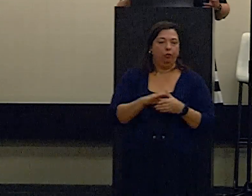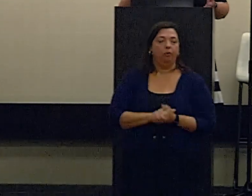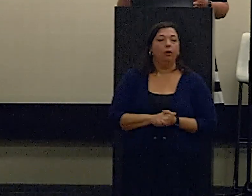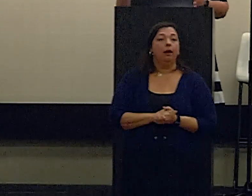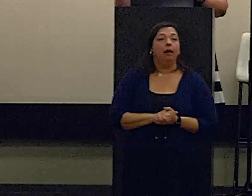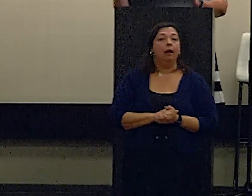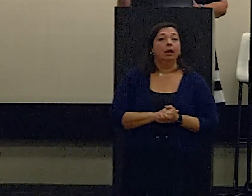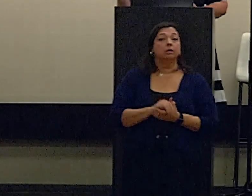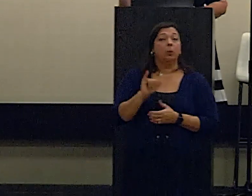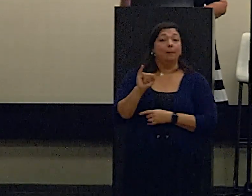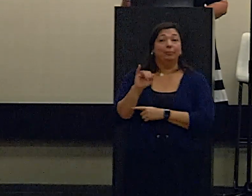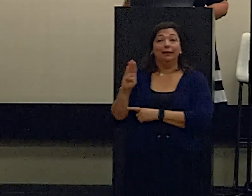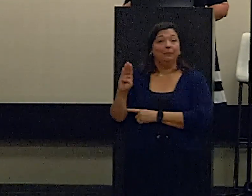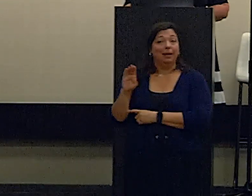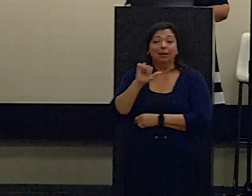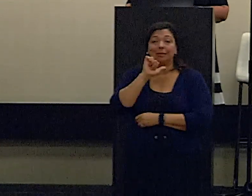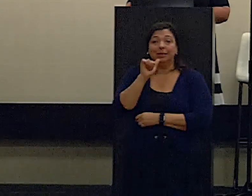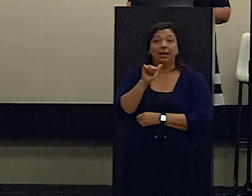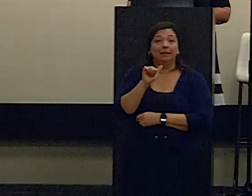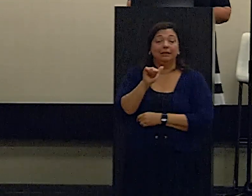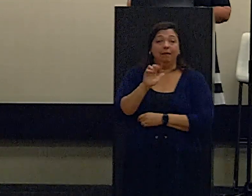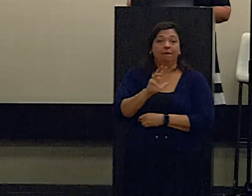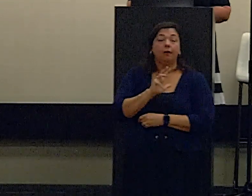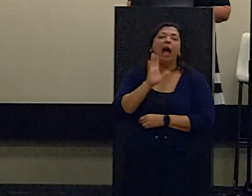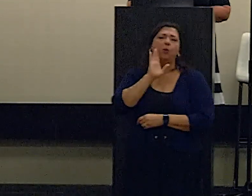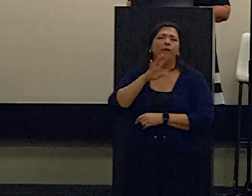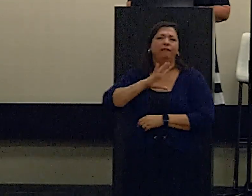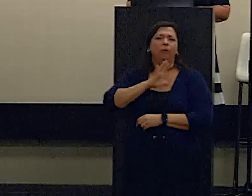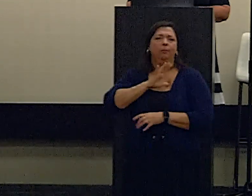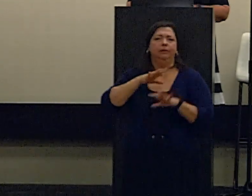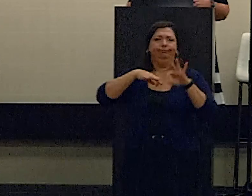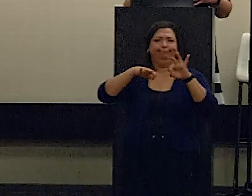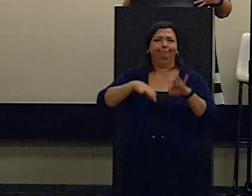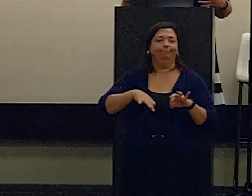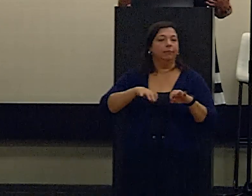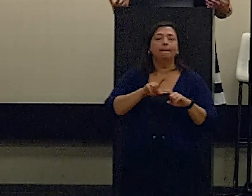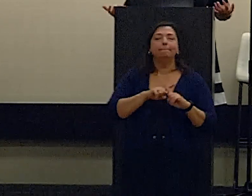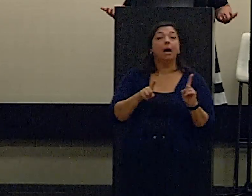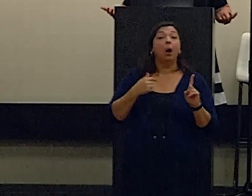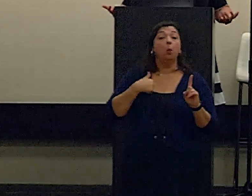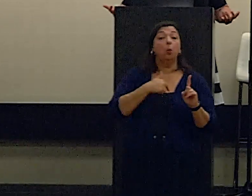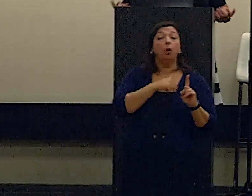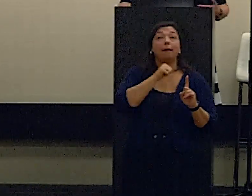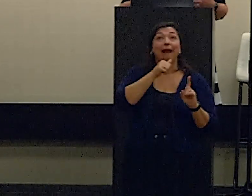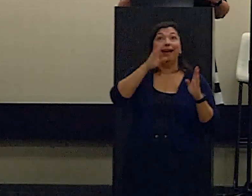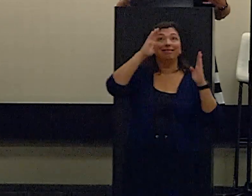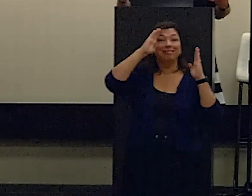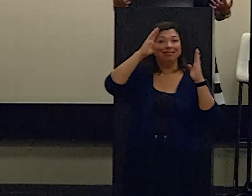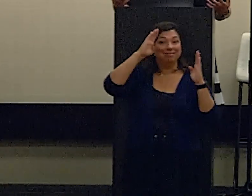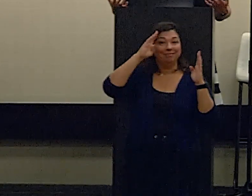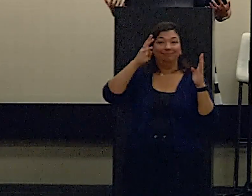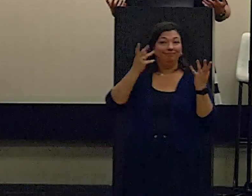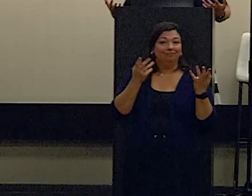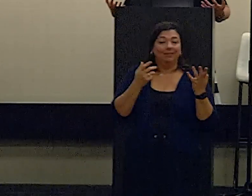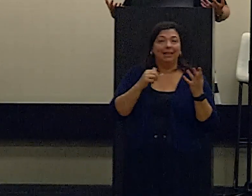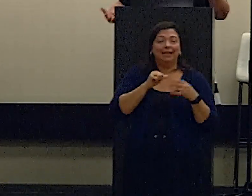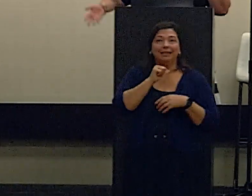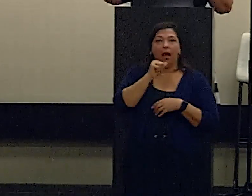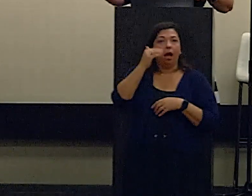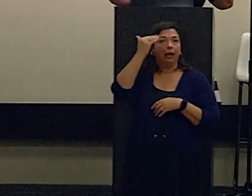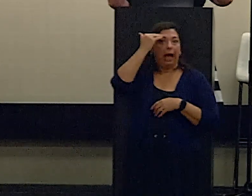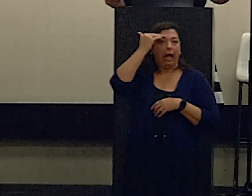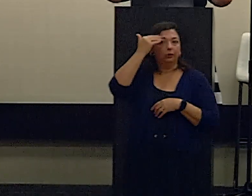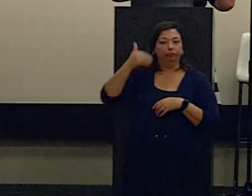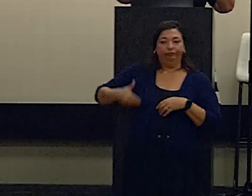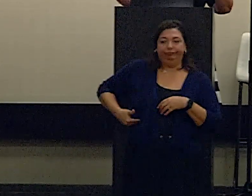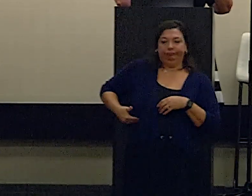implicit biases, I'm going to formally define in just a second. This is coming because we're not thinking about it. This is an unconscious thing. It's just